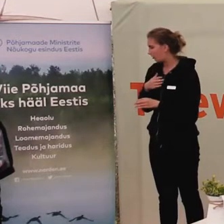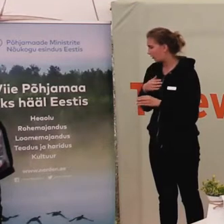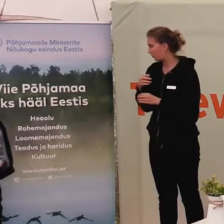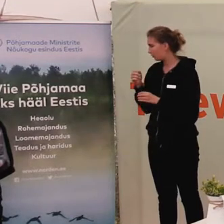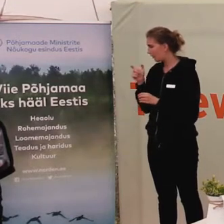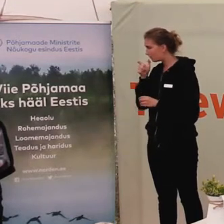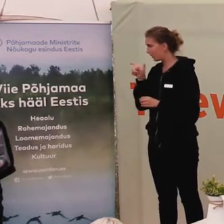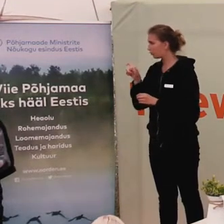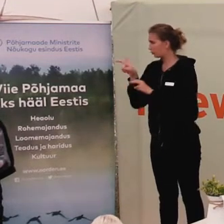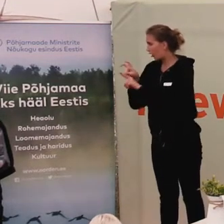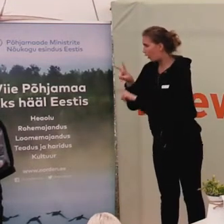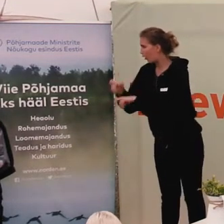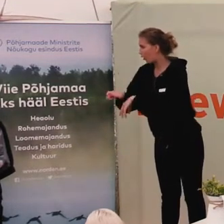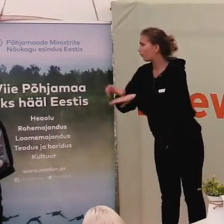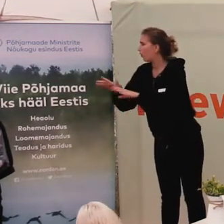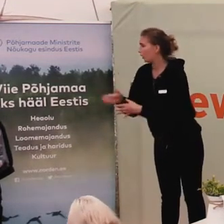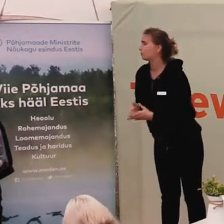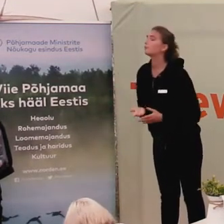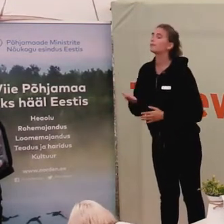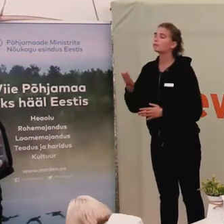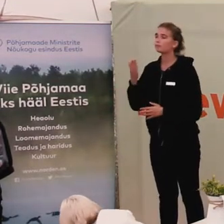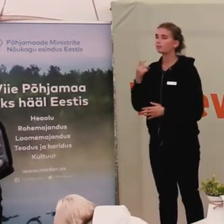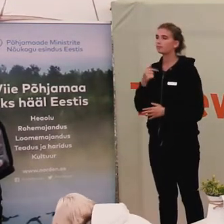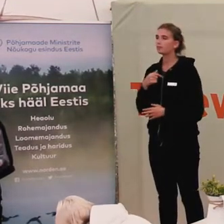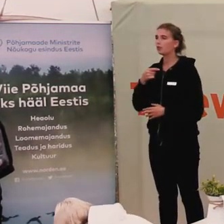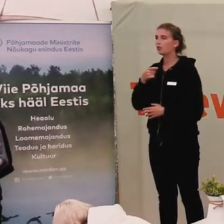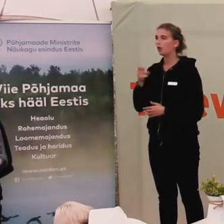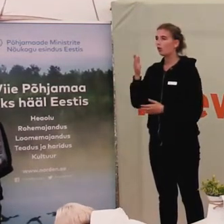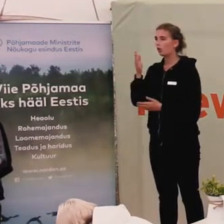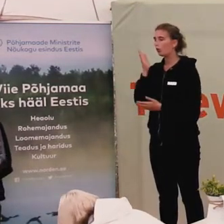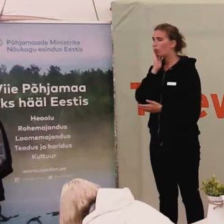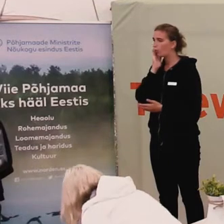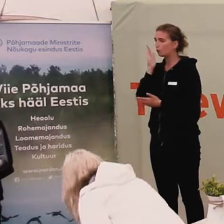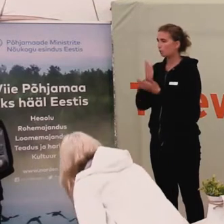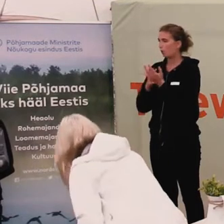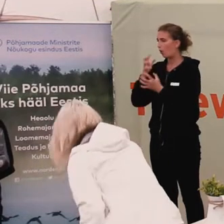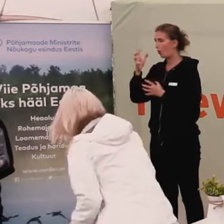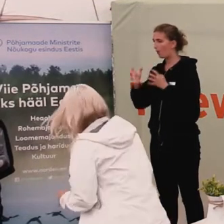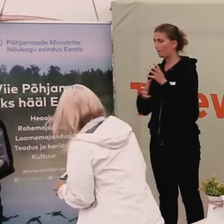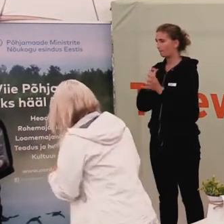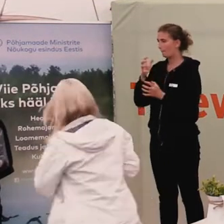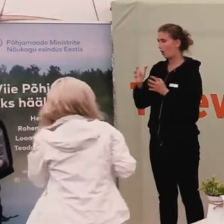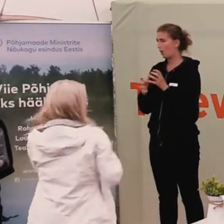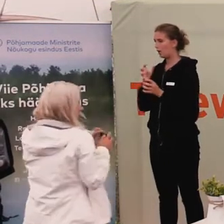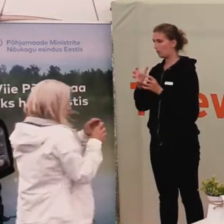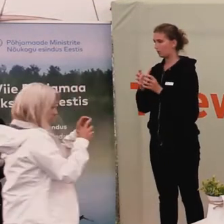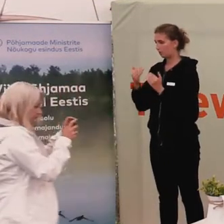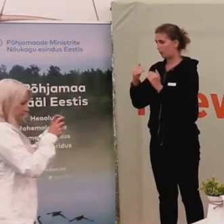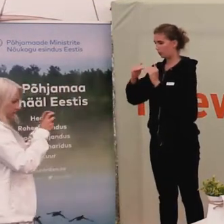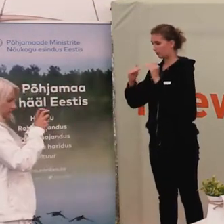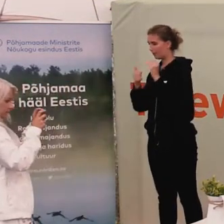answer. There are about half of the world who hasn't reached the level that we have reached right